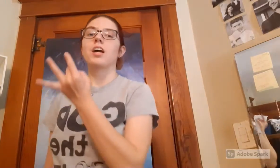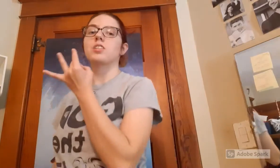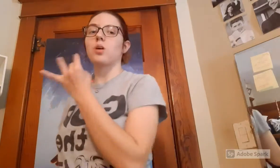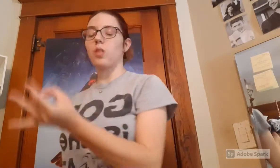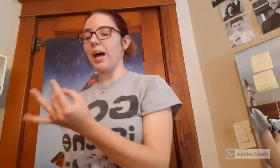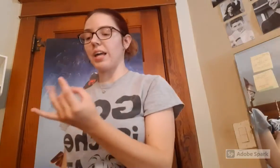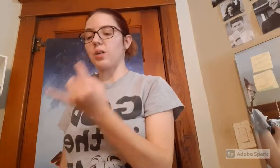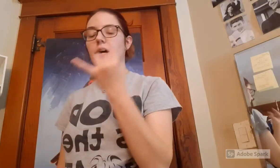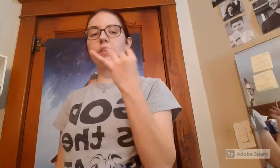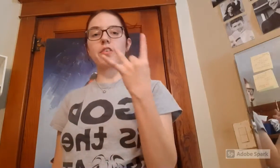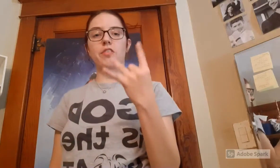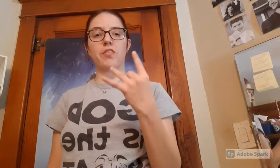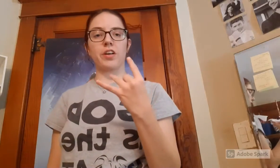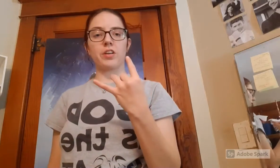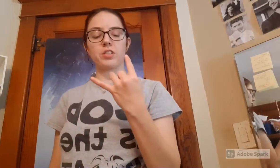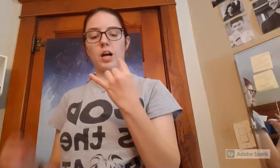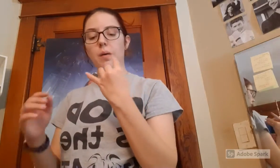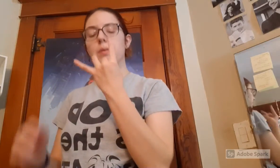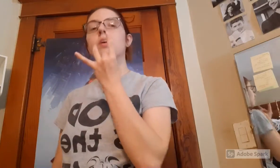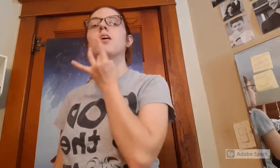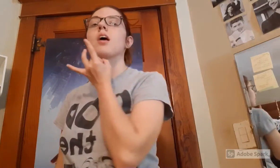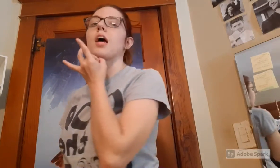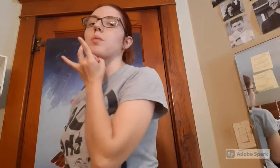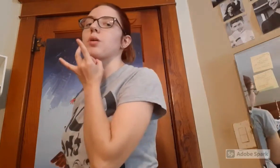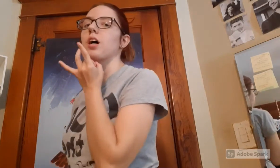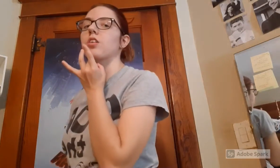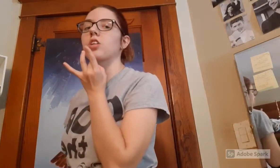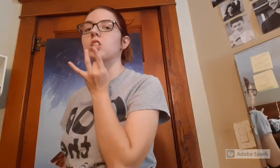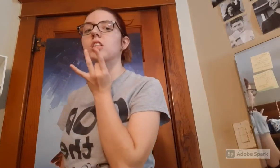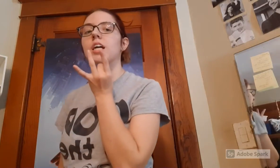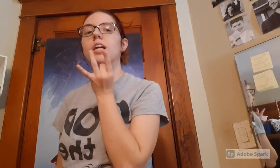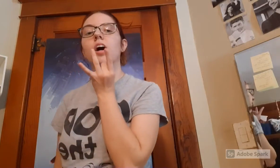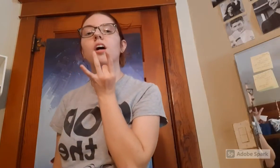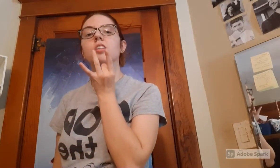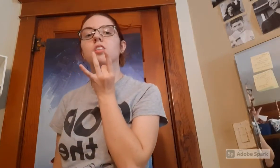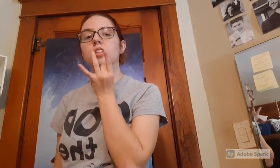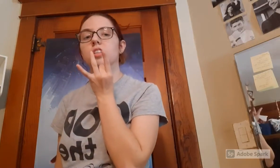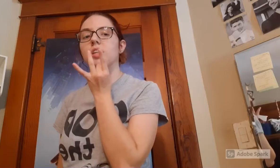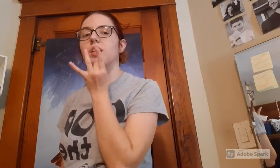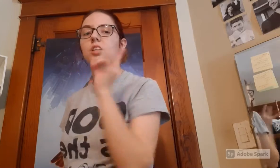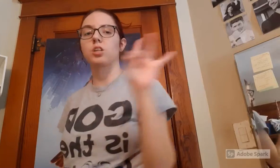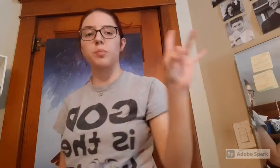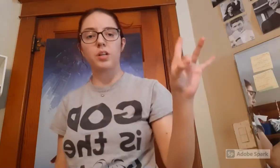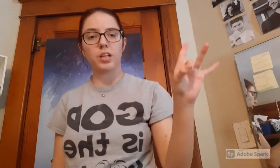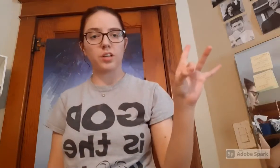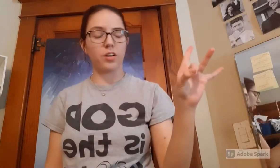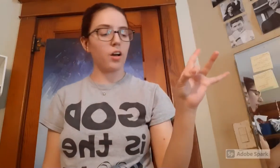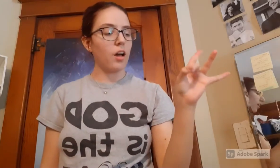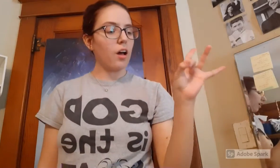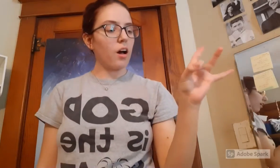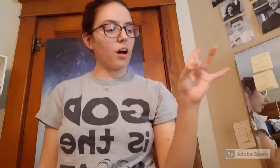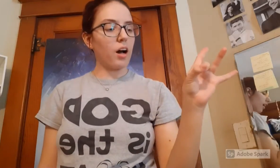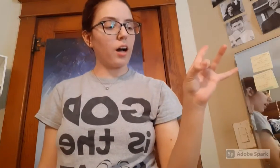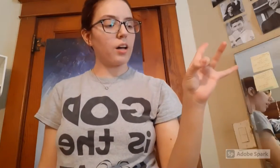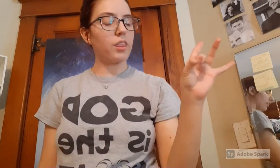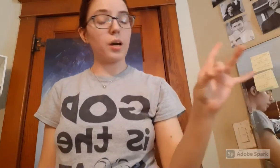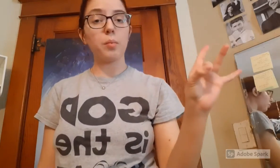So light, you kind of have your fingers up, and you put it under your chin, onto your chin. Your middle and your thumb are